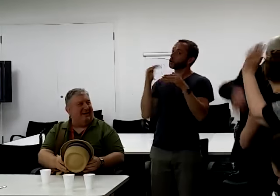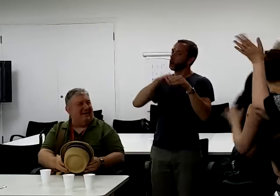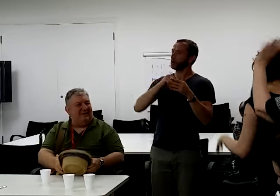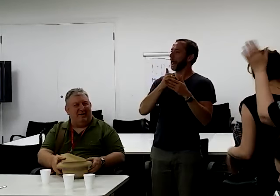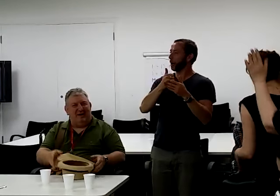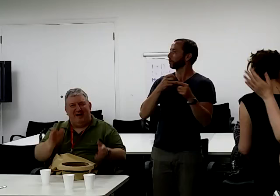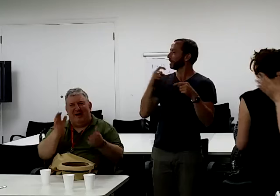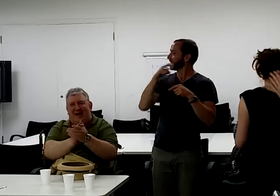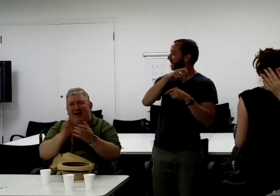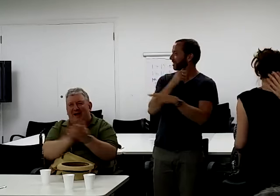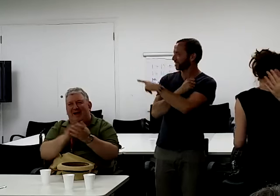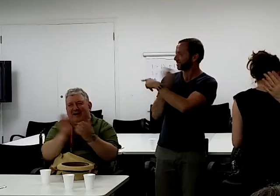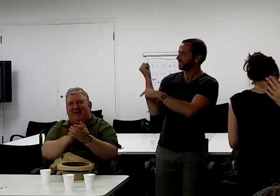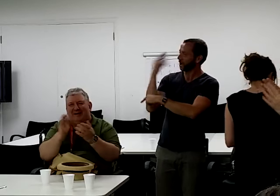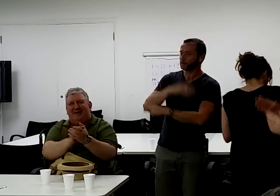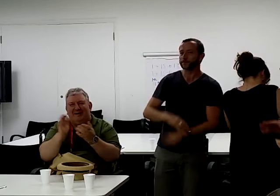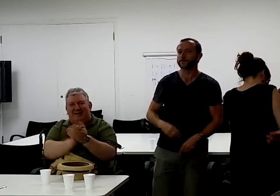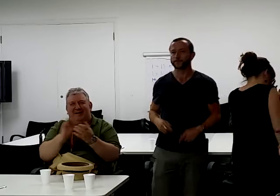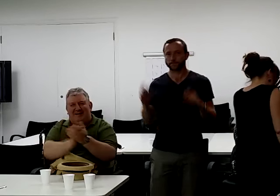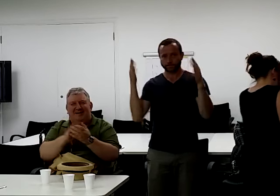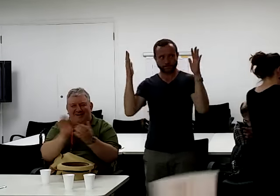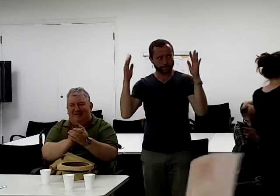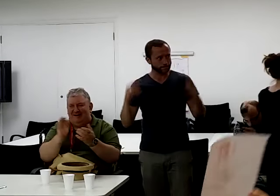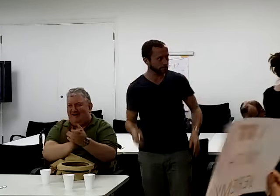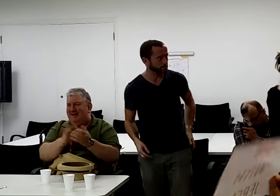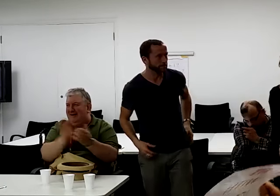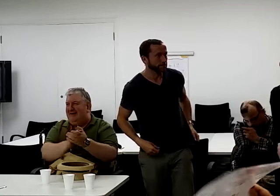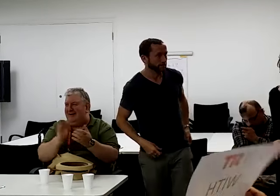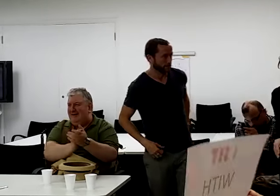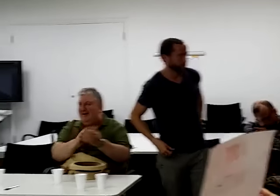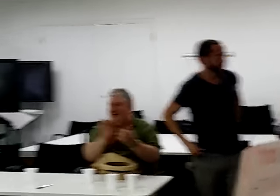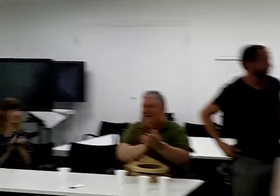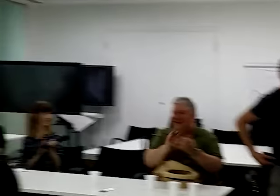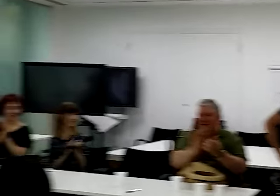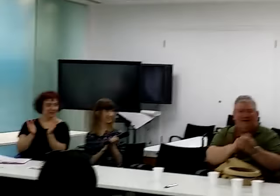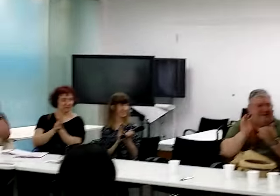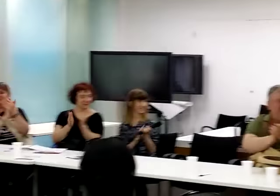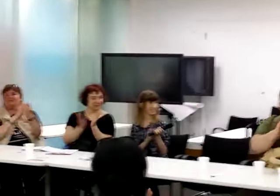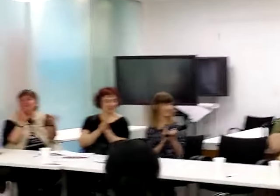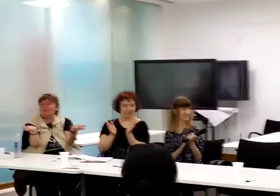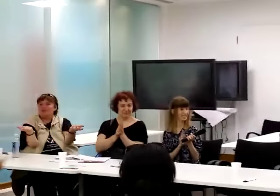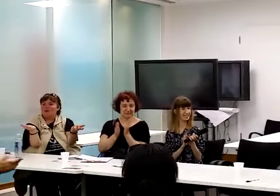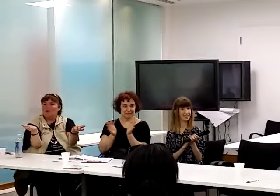Just make sure we keep this result and hold on to as many buses for as long as possible. Yeah, and tell him to raise a hand, we'll come down. Yeah. Thanks, Tom. Okay, off to another meeting. Yes.